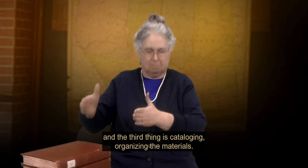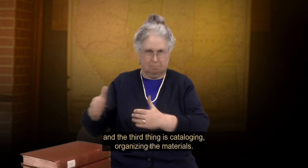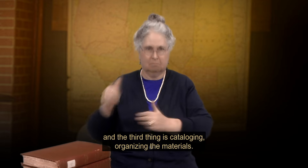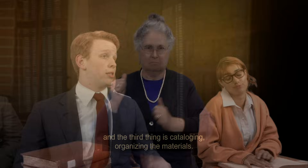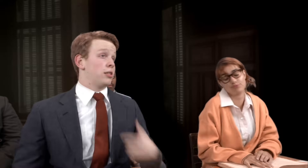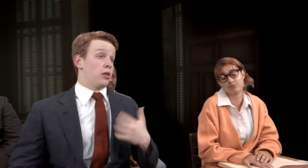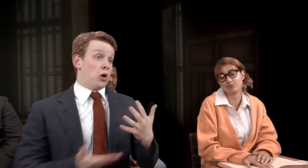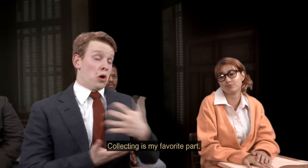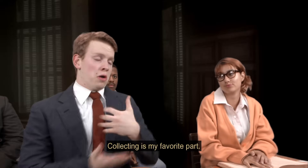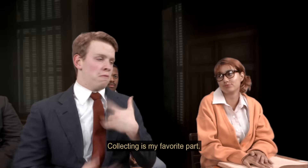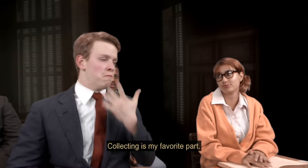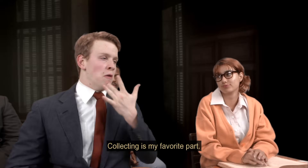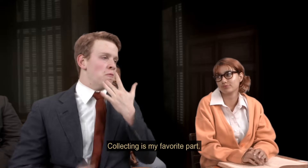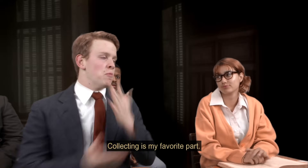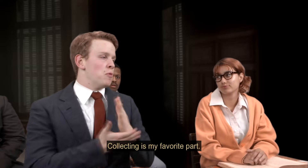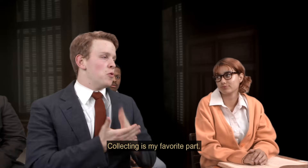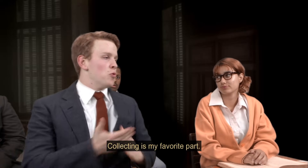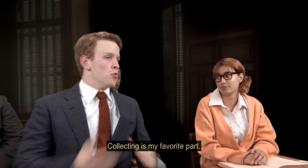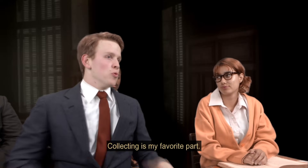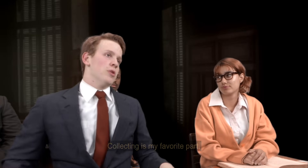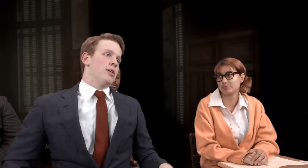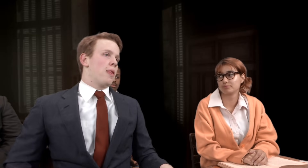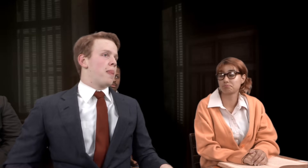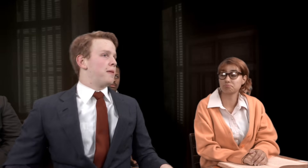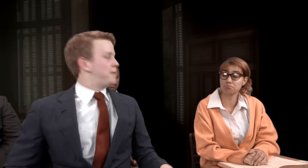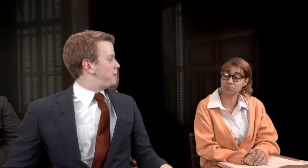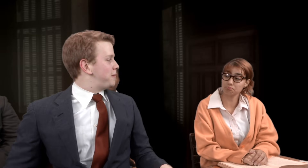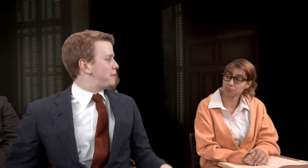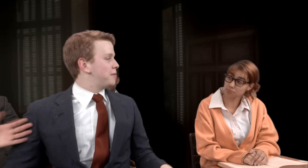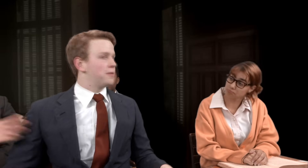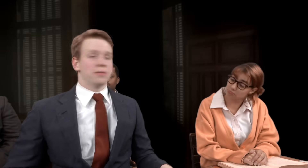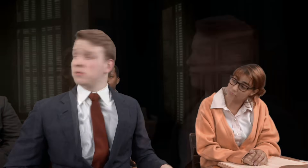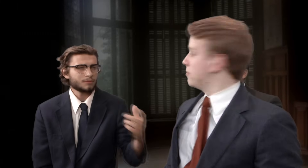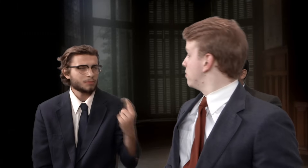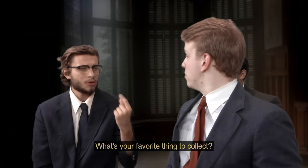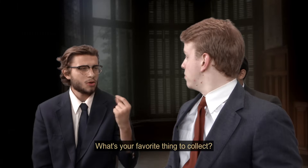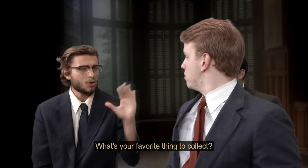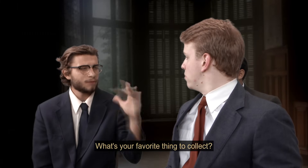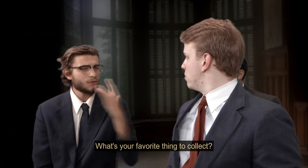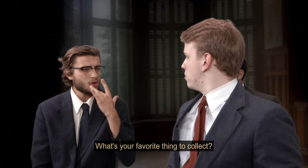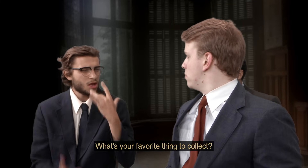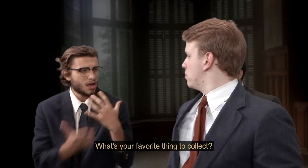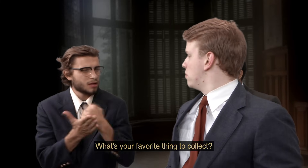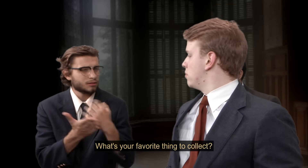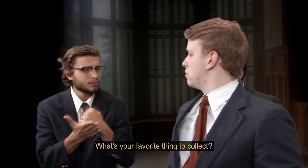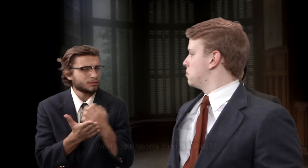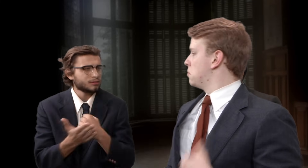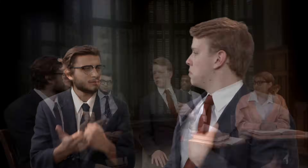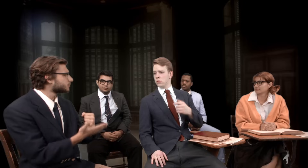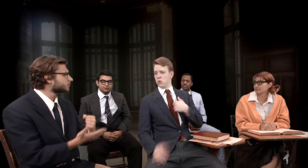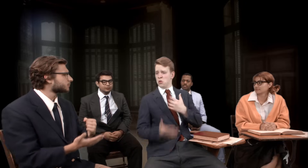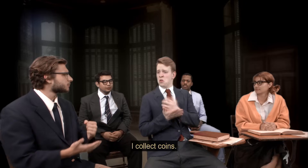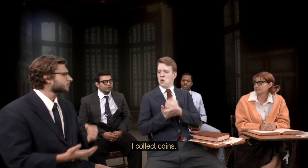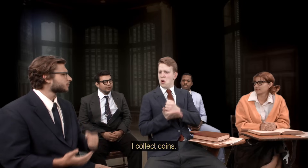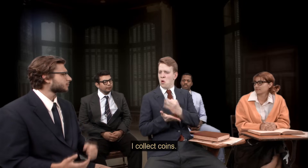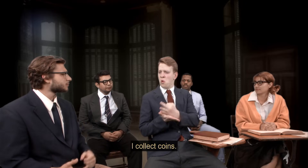materials. Collecting is my favorite part. What's your favorite thing to collect? I collect